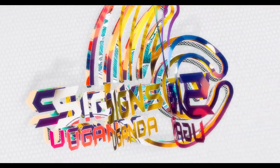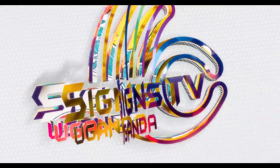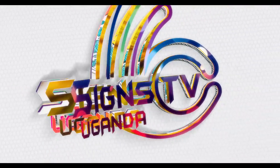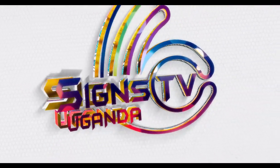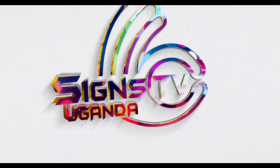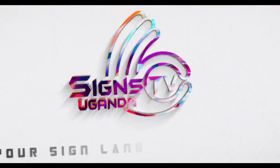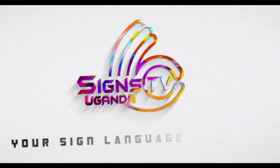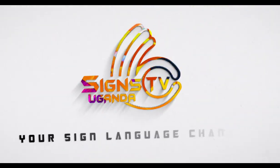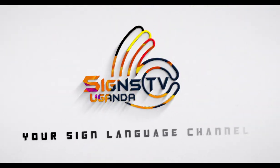Bye.